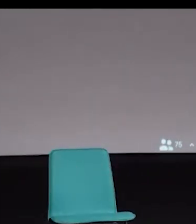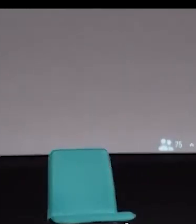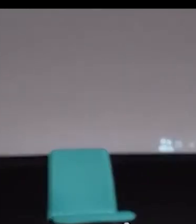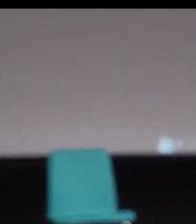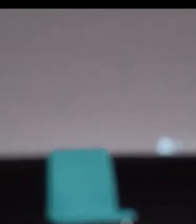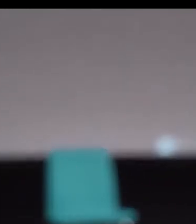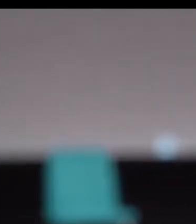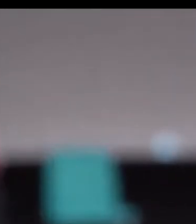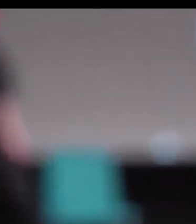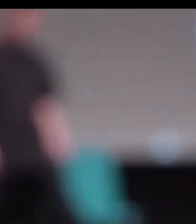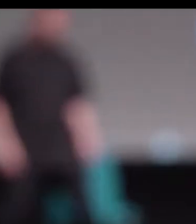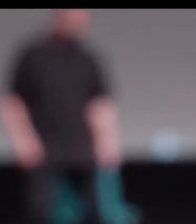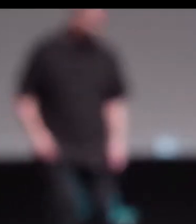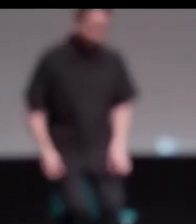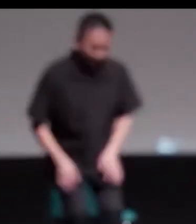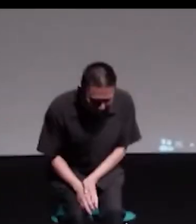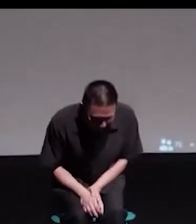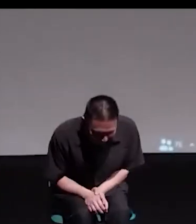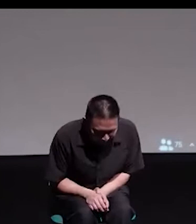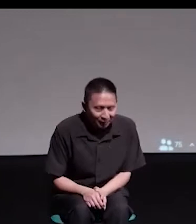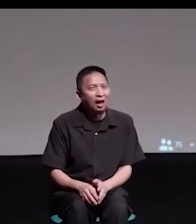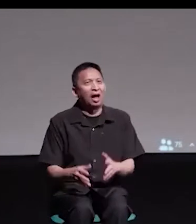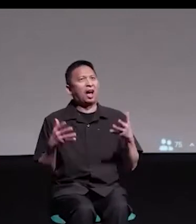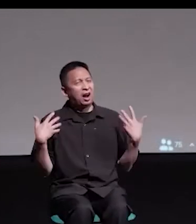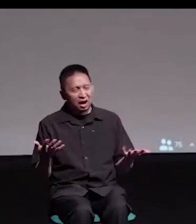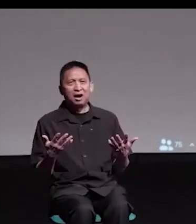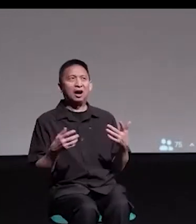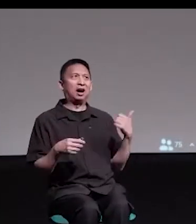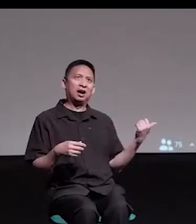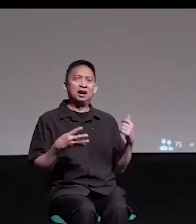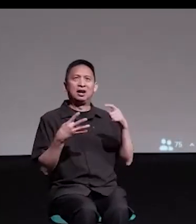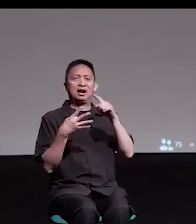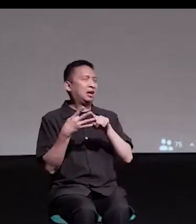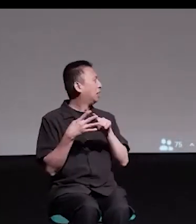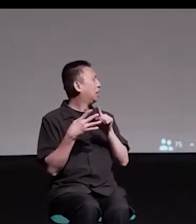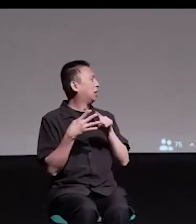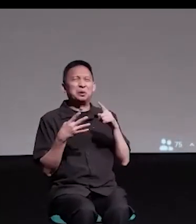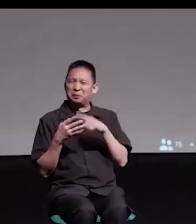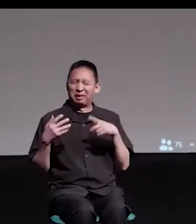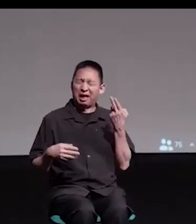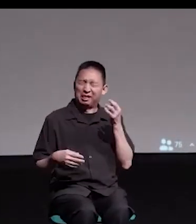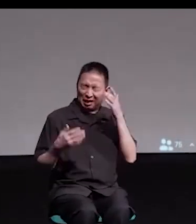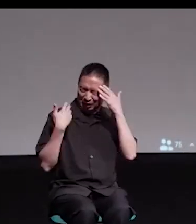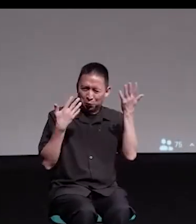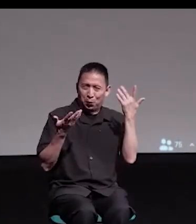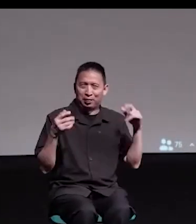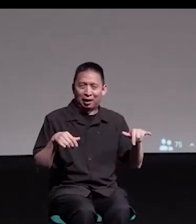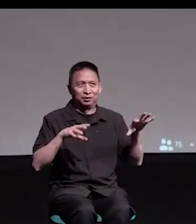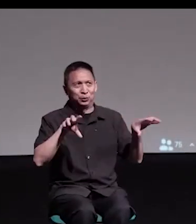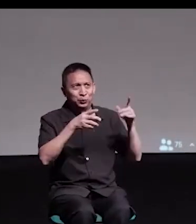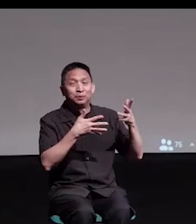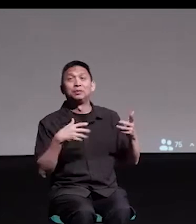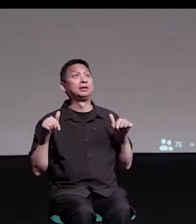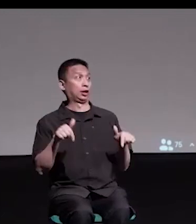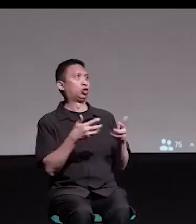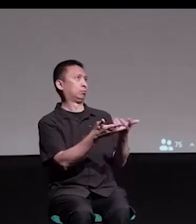so involved in the story and does all these things. And in our bubble, in this world, everybody knows, and it's pretty widely